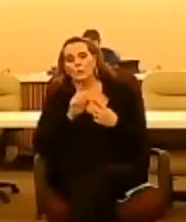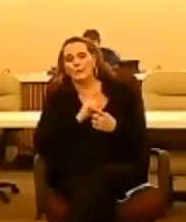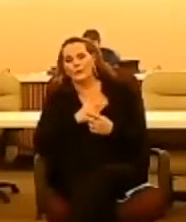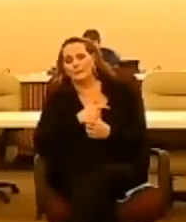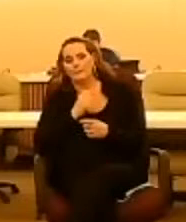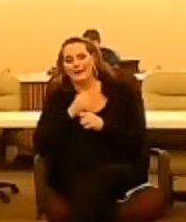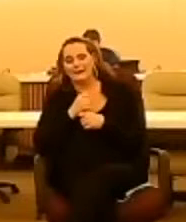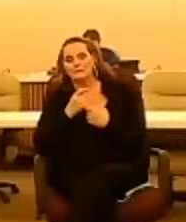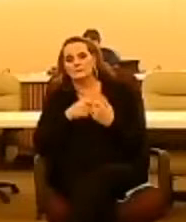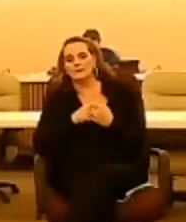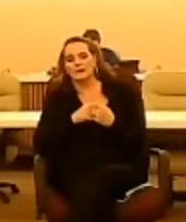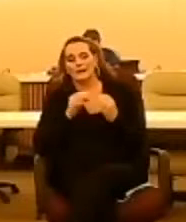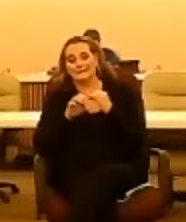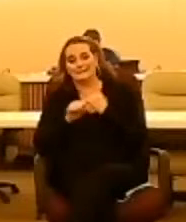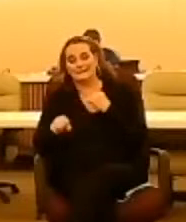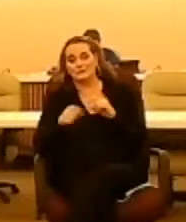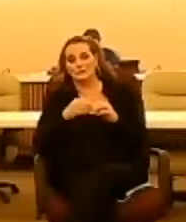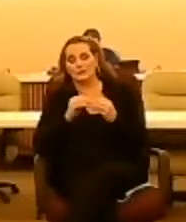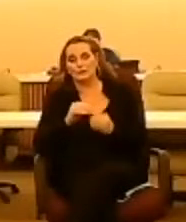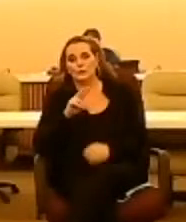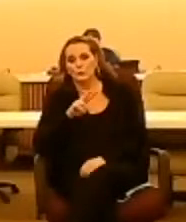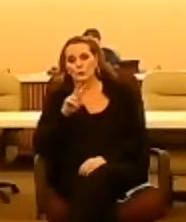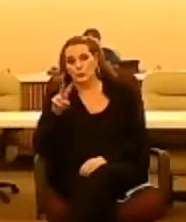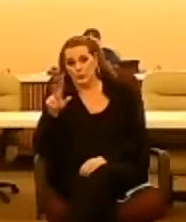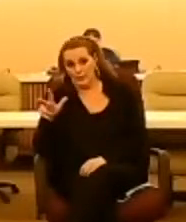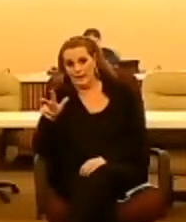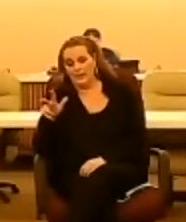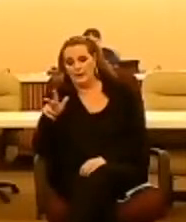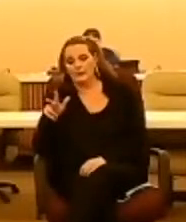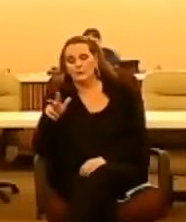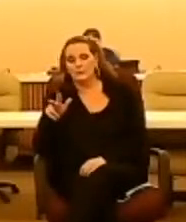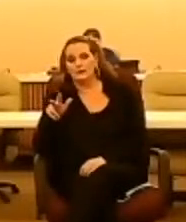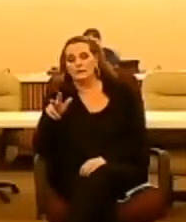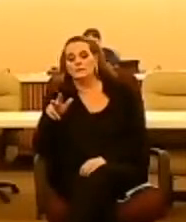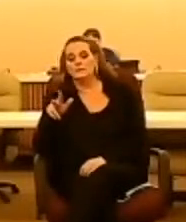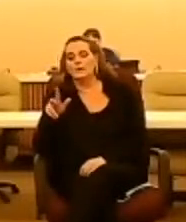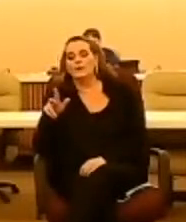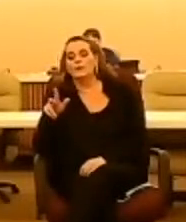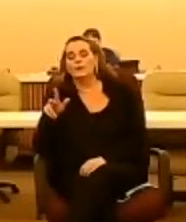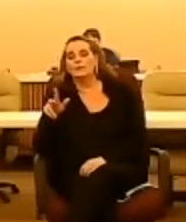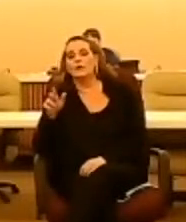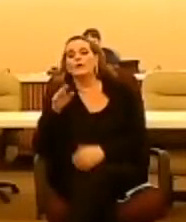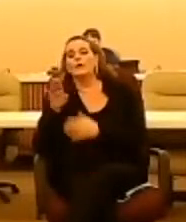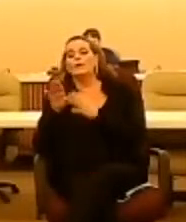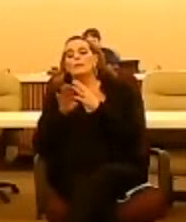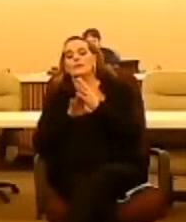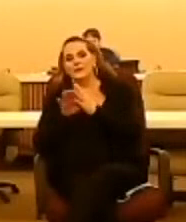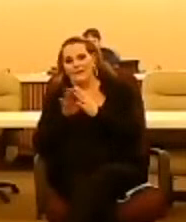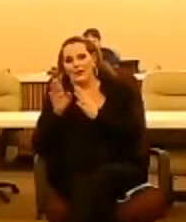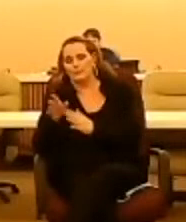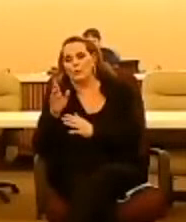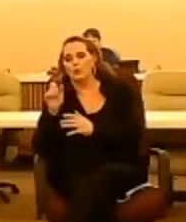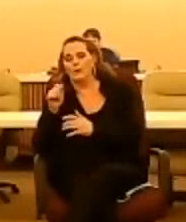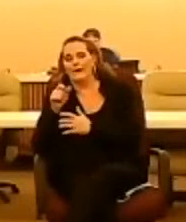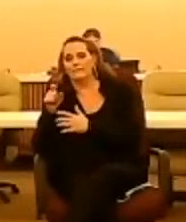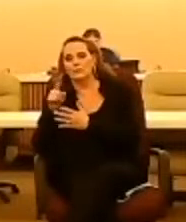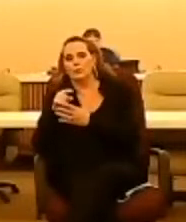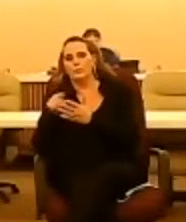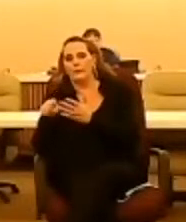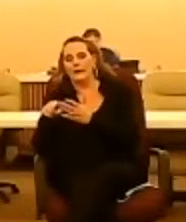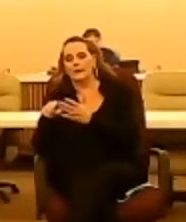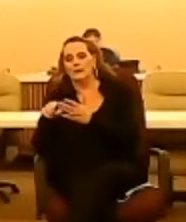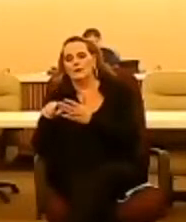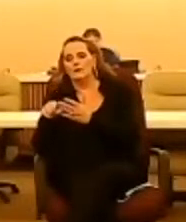extension number 223, that they would bear a proportionate cost of the remaining debt service on that